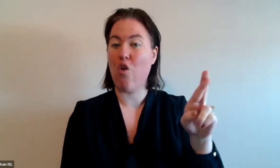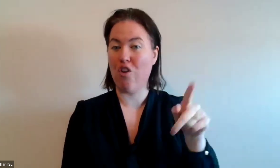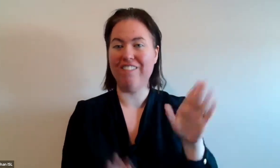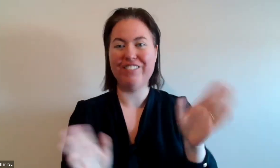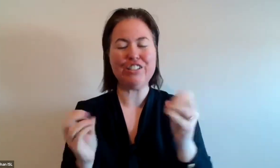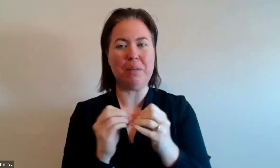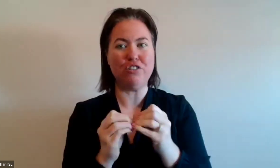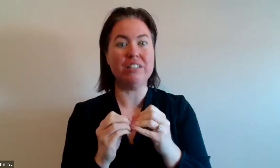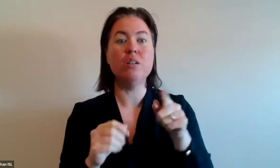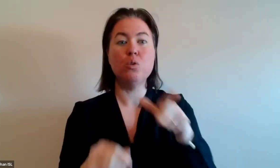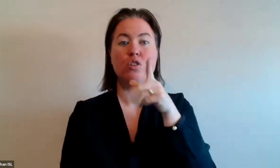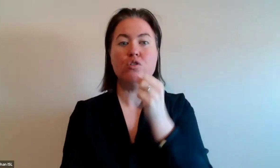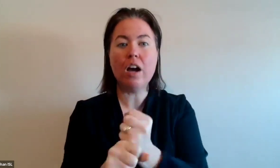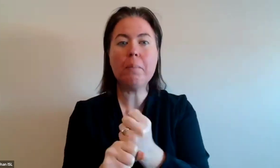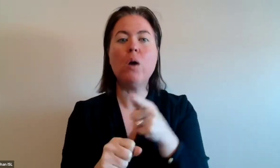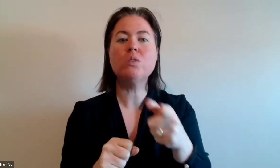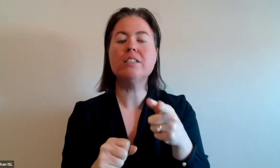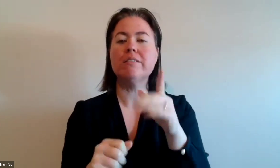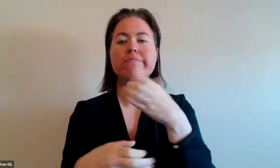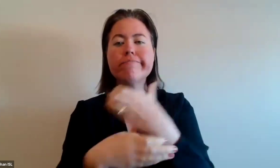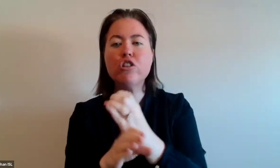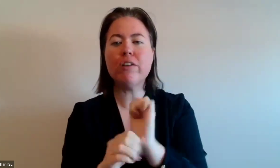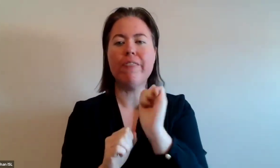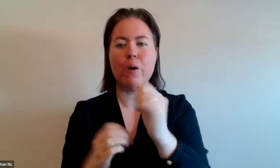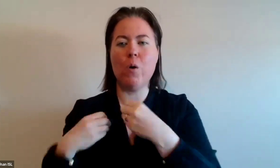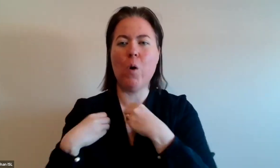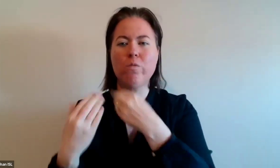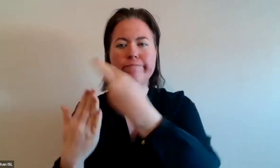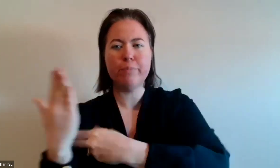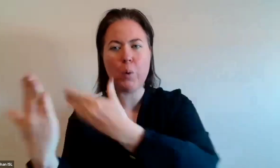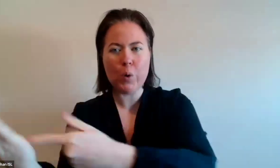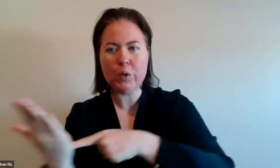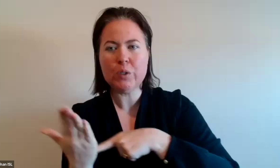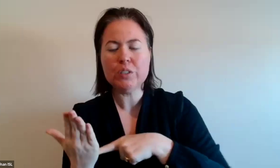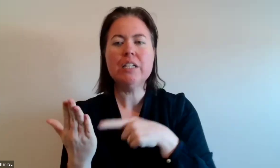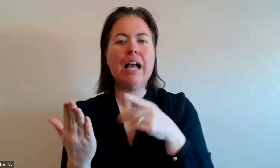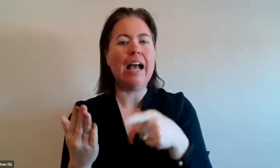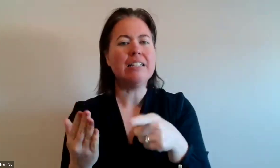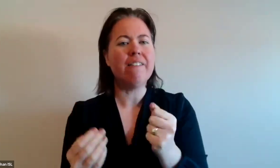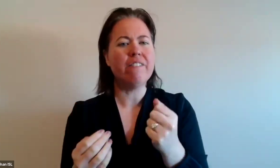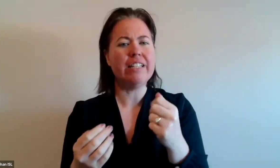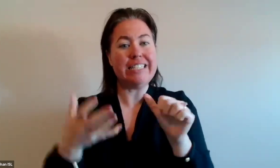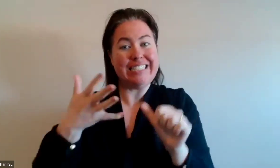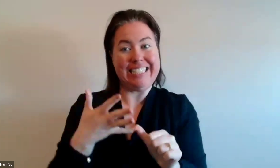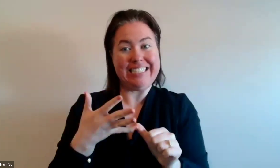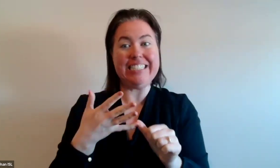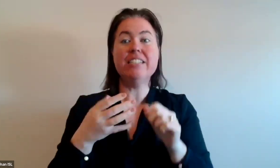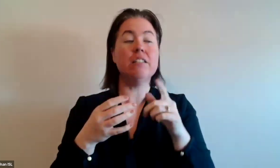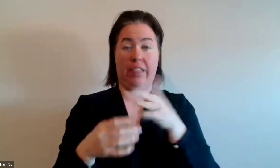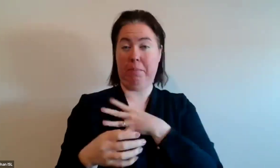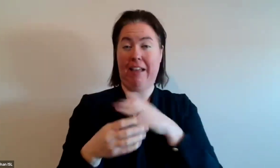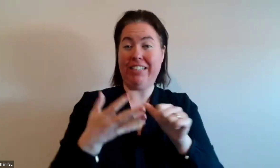is about the state party reports, and that is one of 6 monitoring tools of the